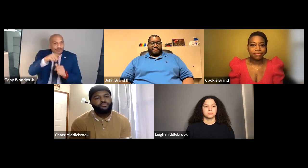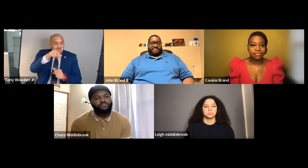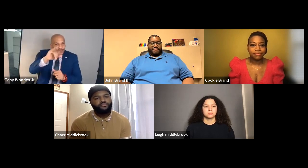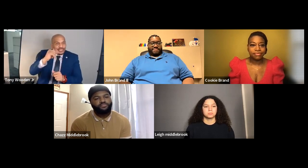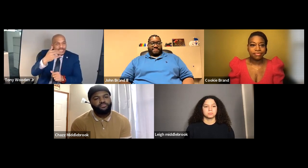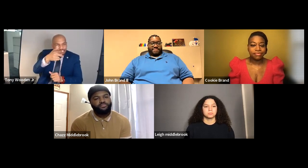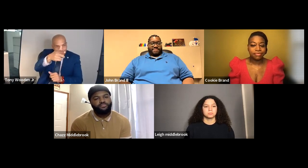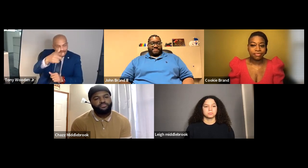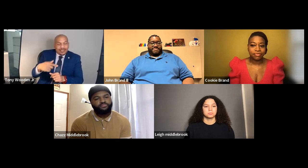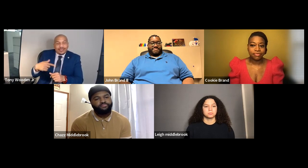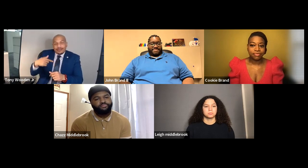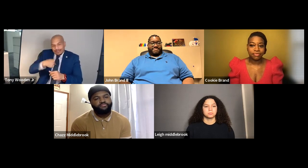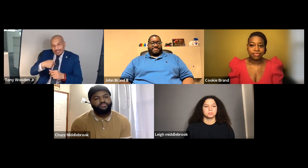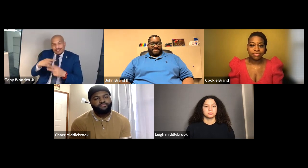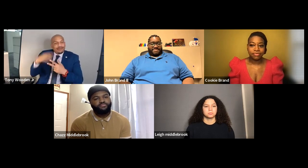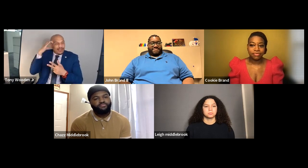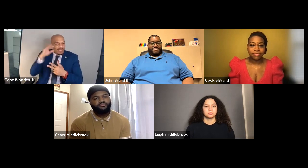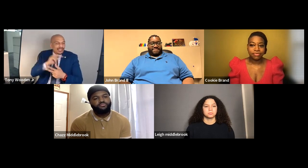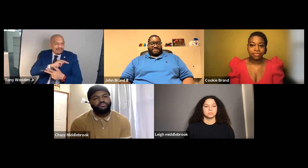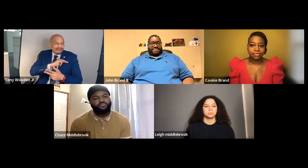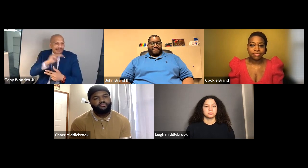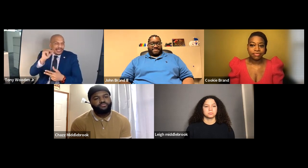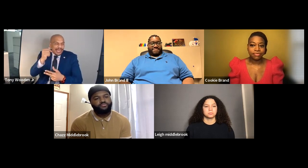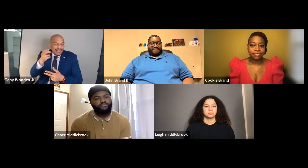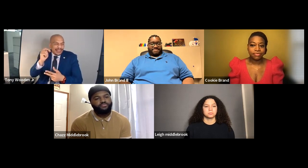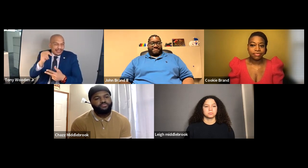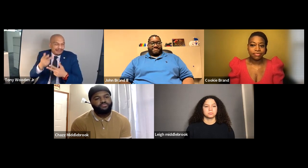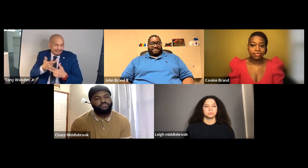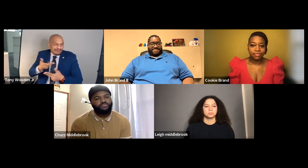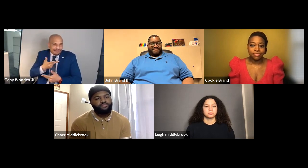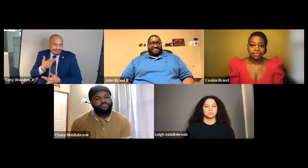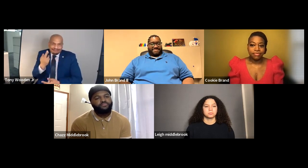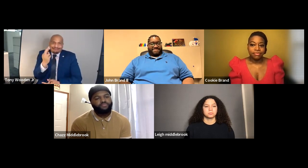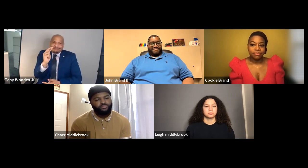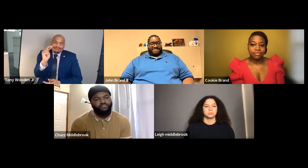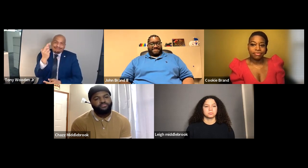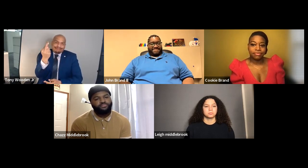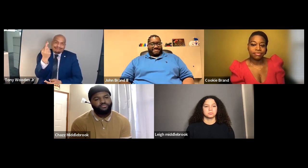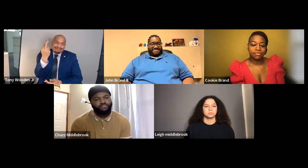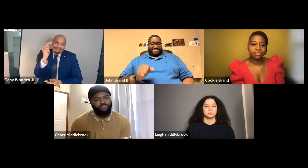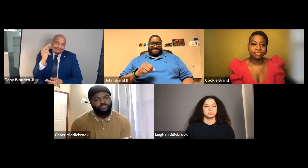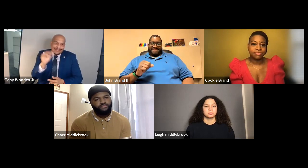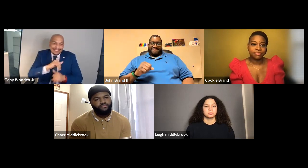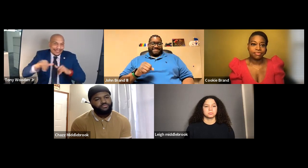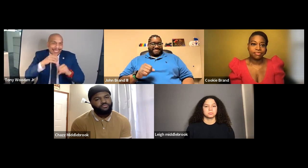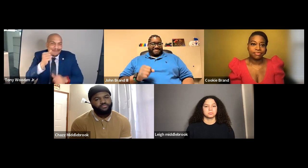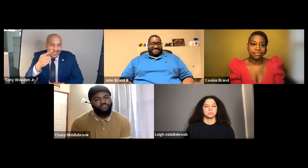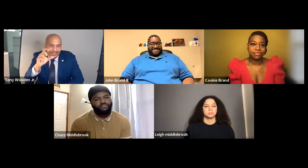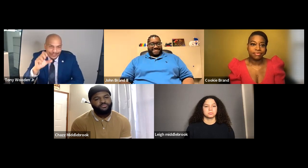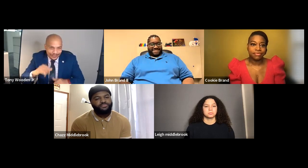and I do remember, just like J3 said, with my cousins and the 3 of us, man, we were just like, the